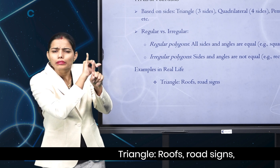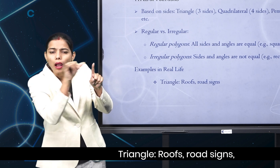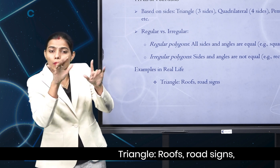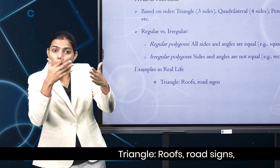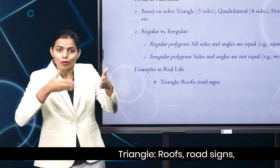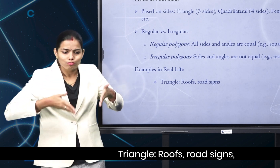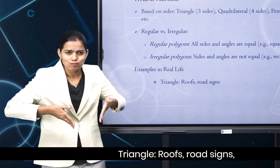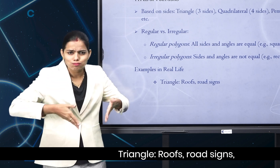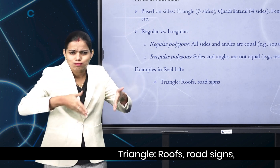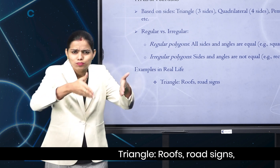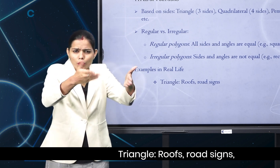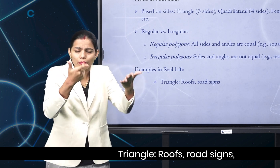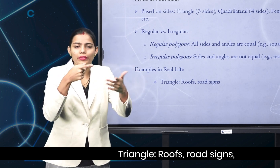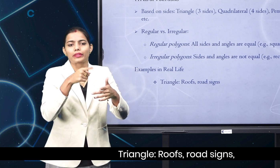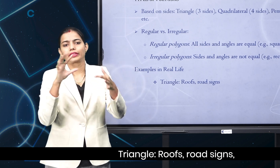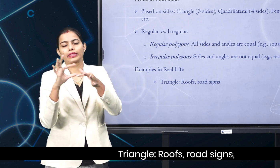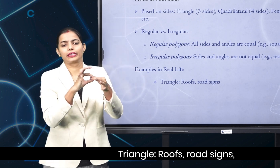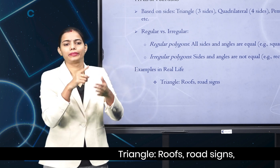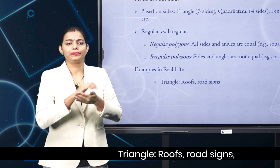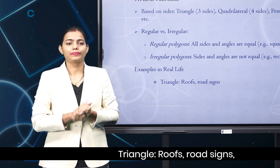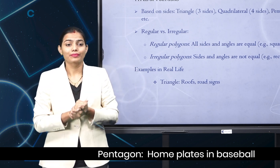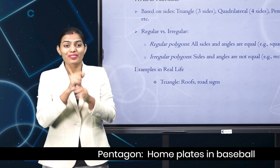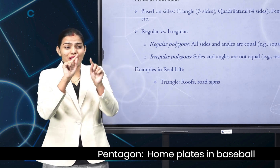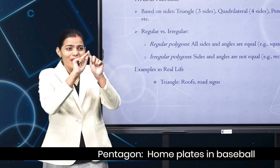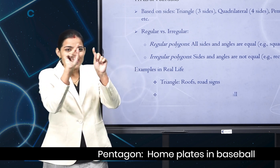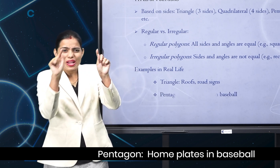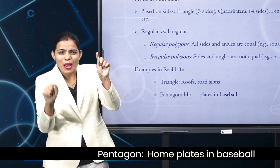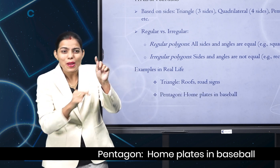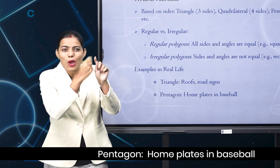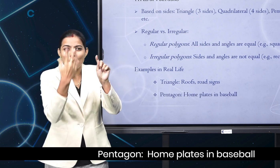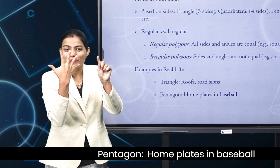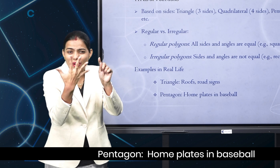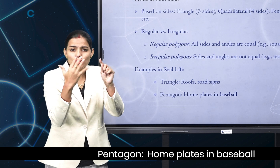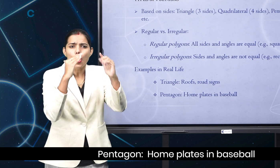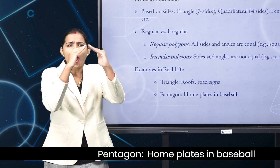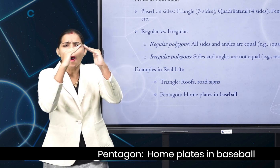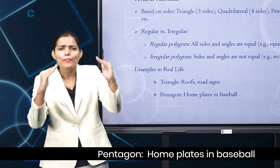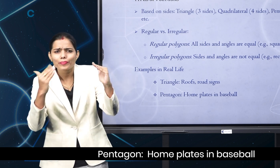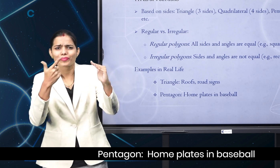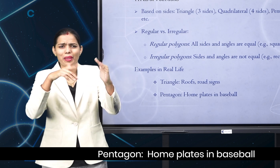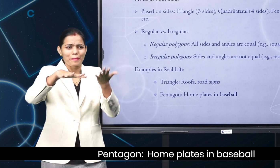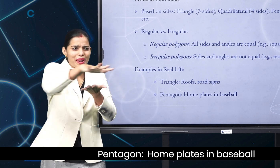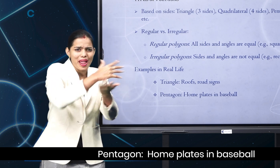Pentagon, home plates in baseball.